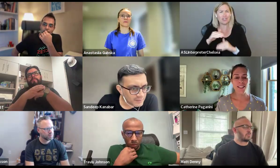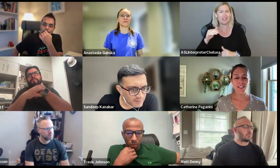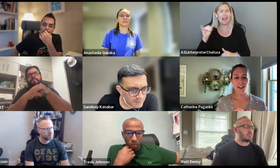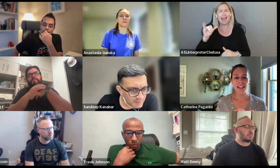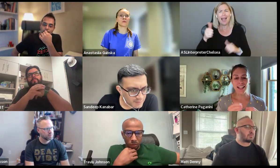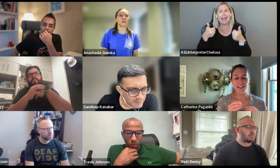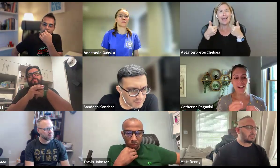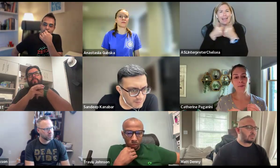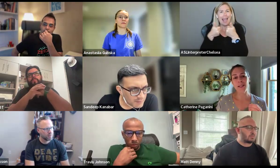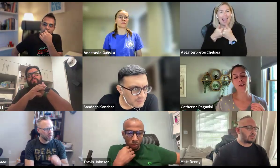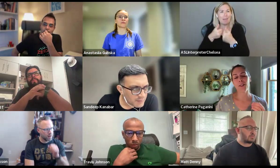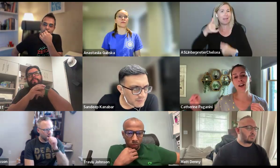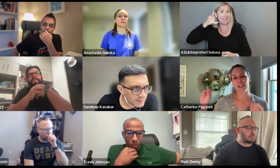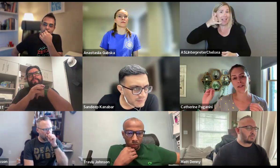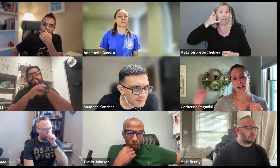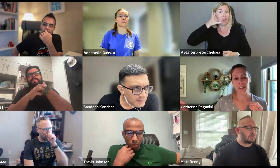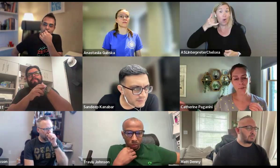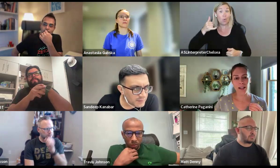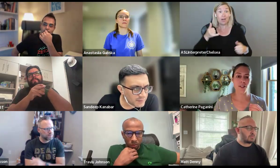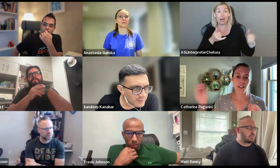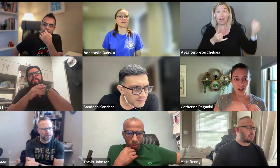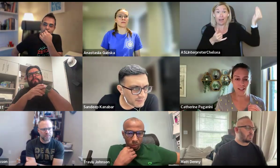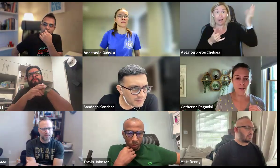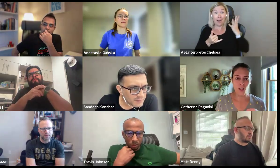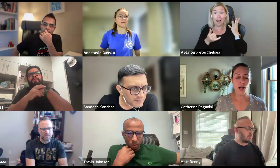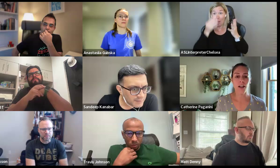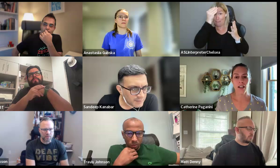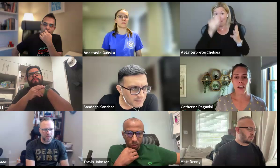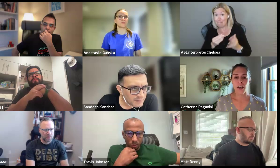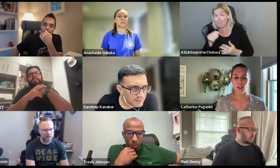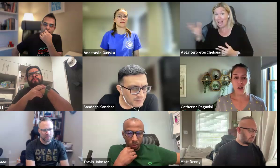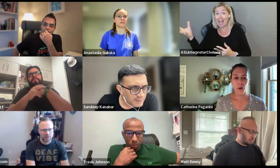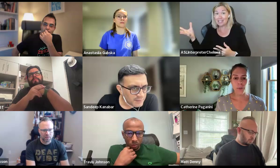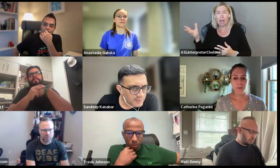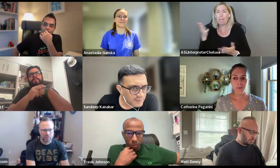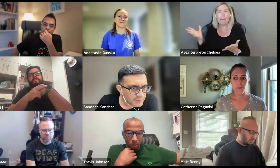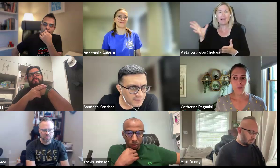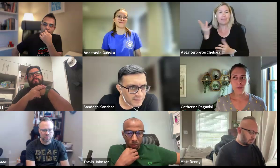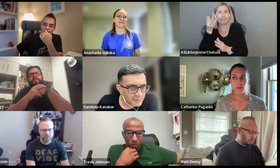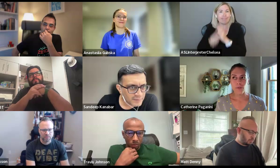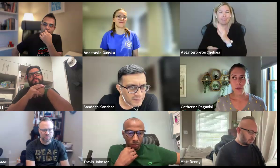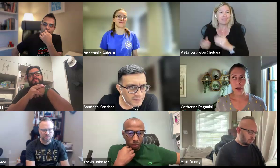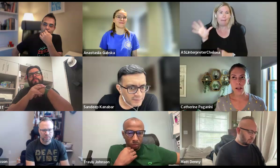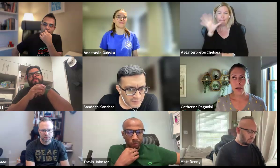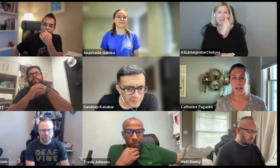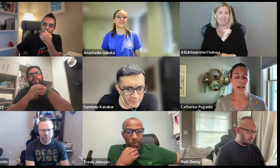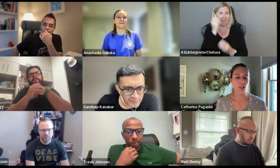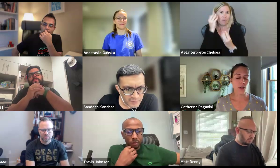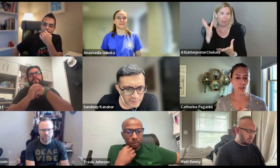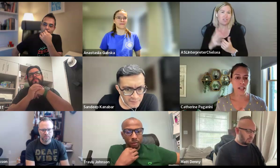it's not like ultimately you're talking to the hiring manager and not to HR. So yeah, I just wanted to say